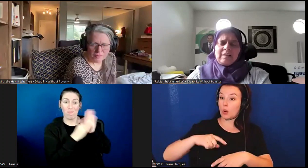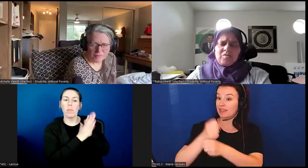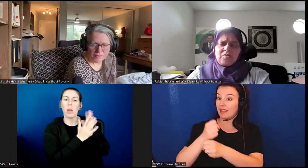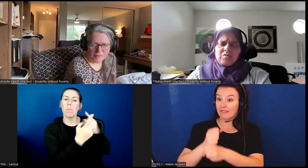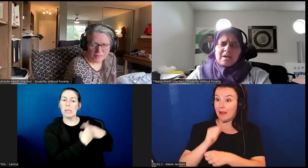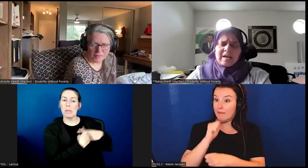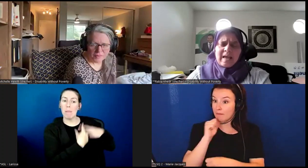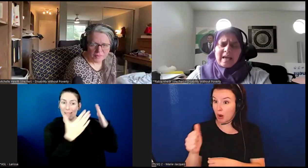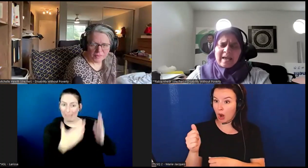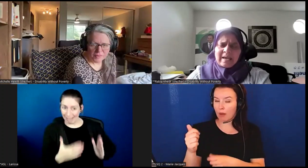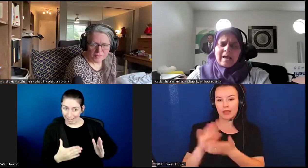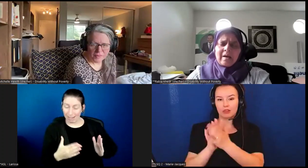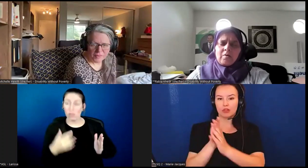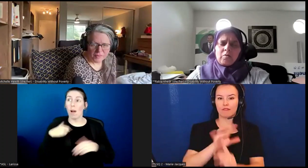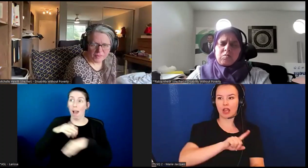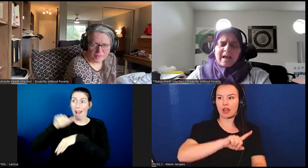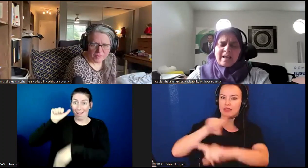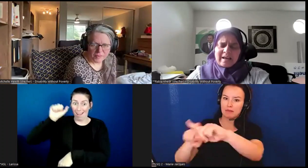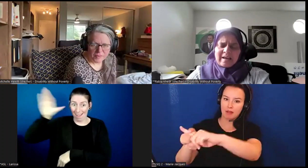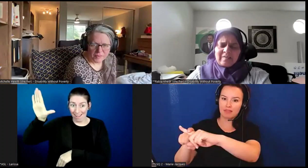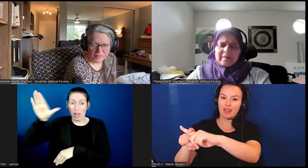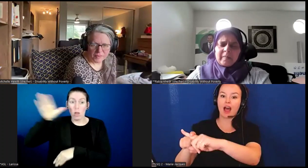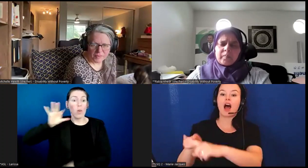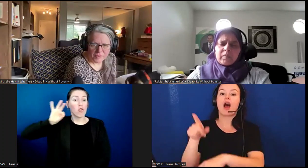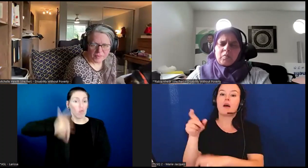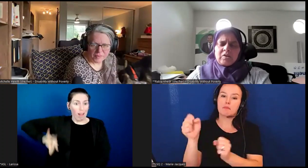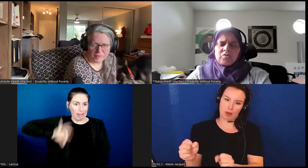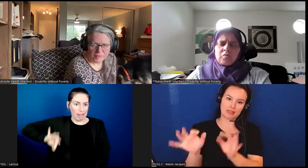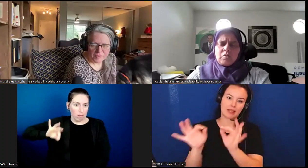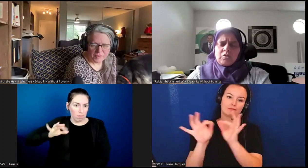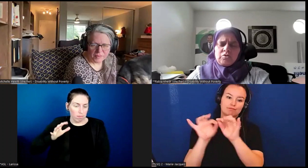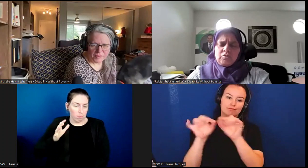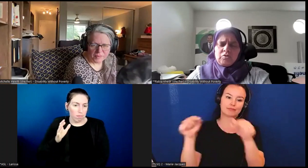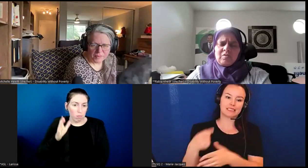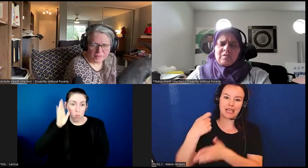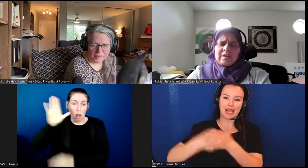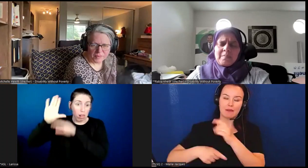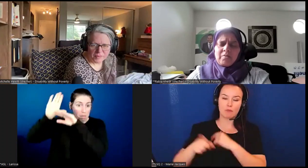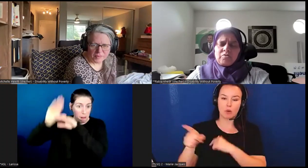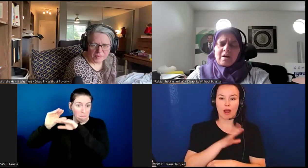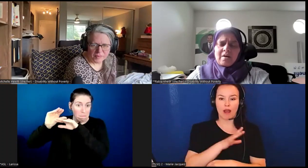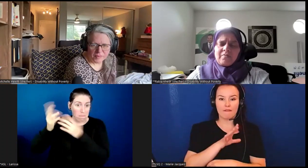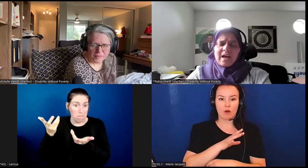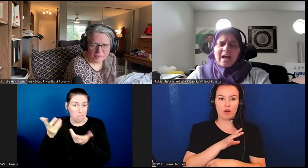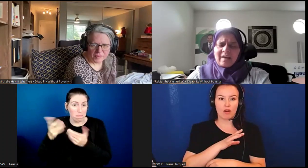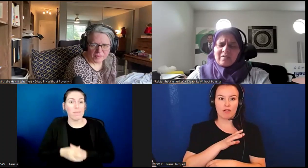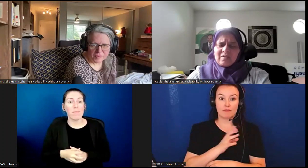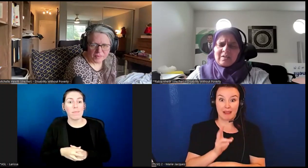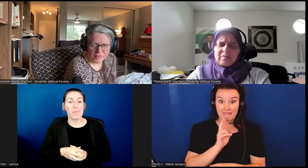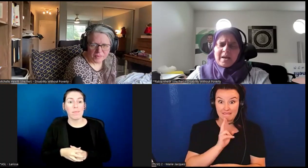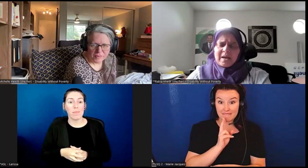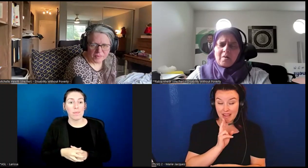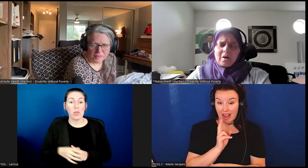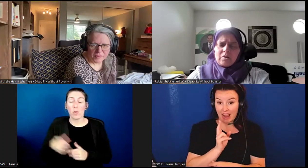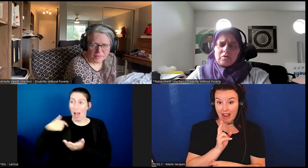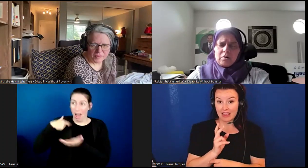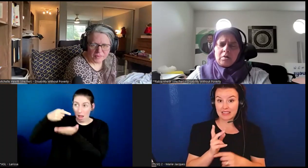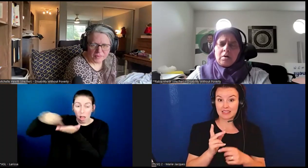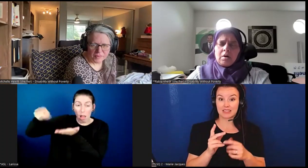it's literally a credit which reduces the amount of tax you